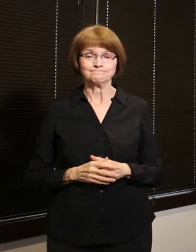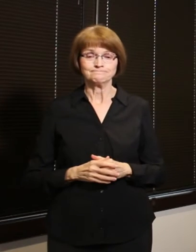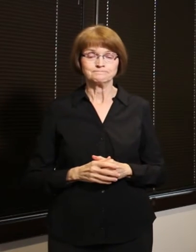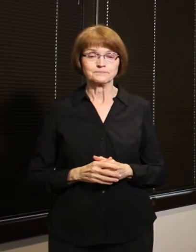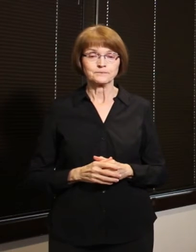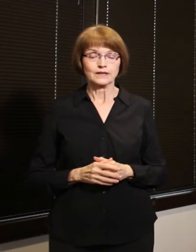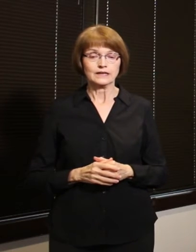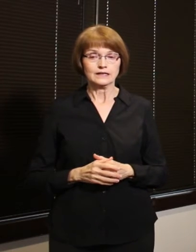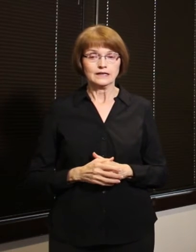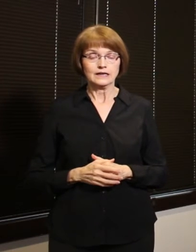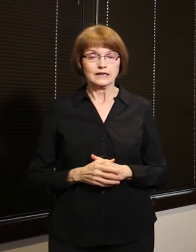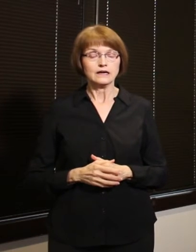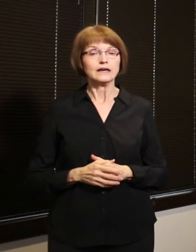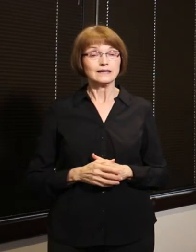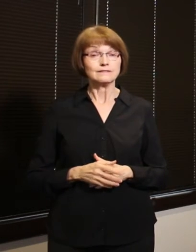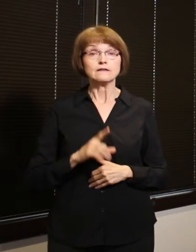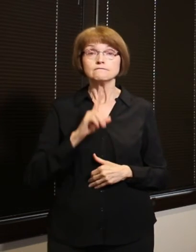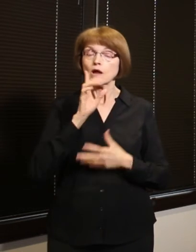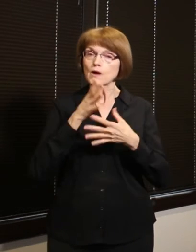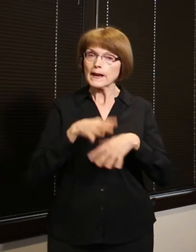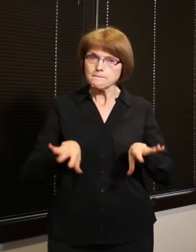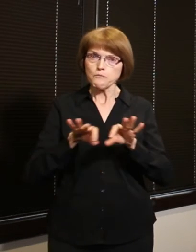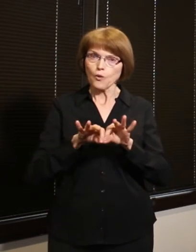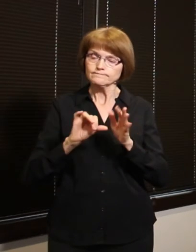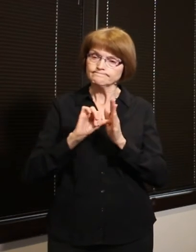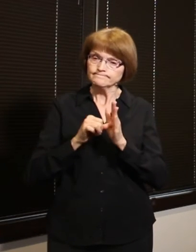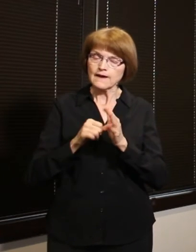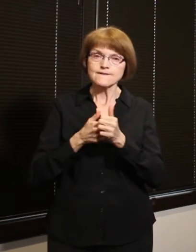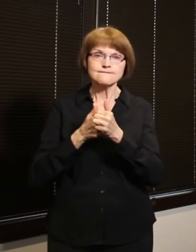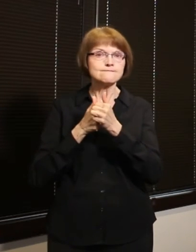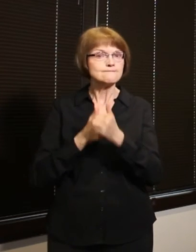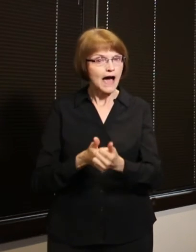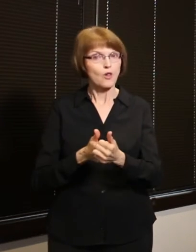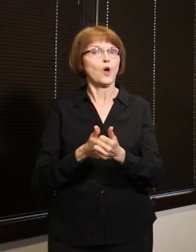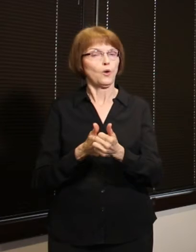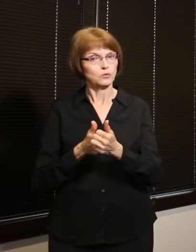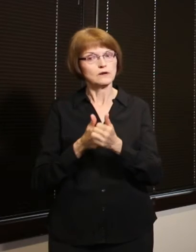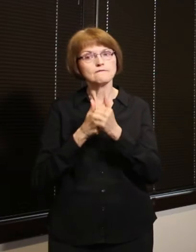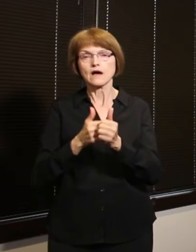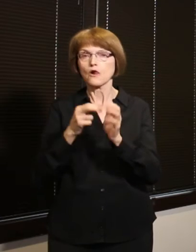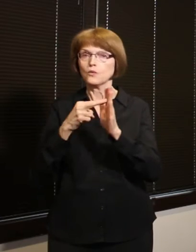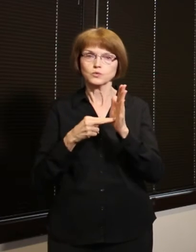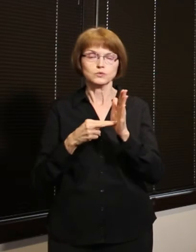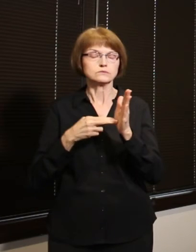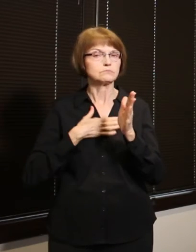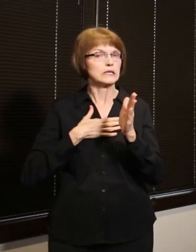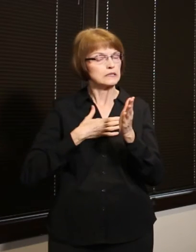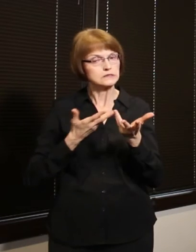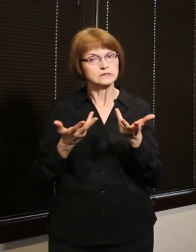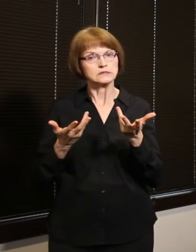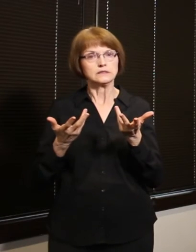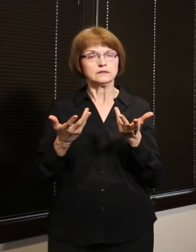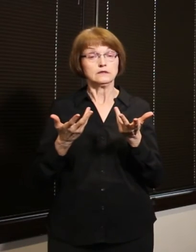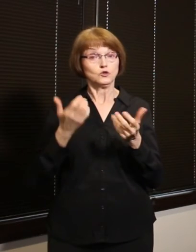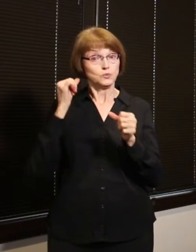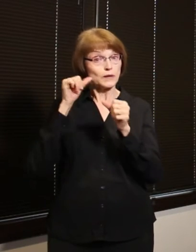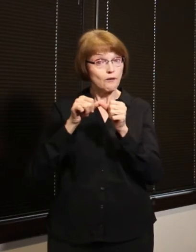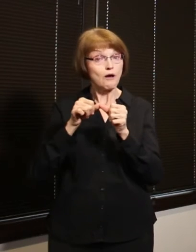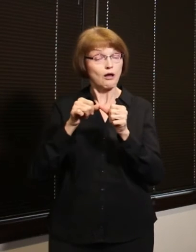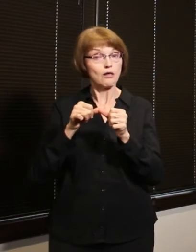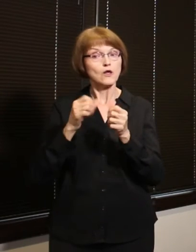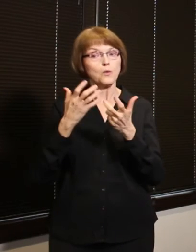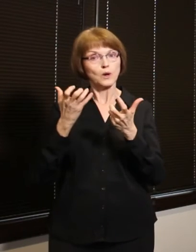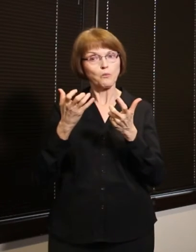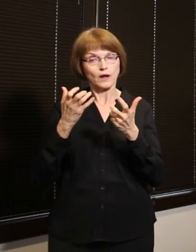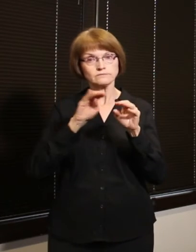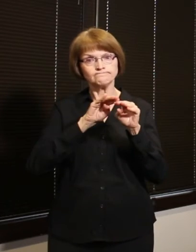It will be really critical, though, to continue to follow the guidance that everybody has put out. So as you can recall, we want the